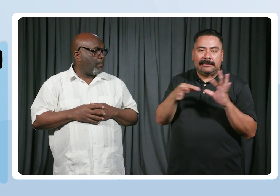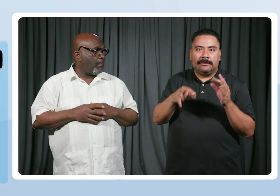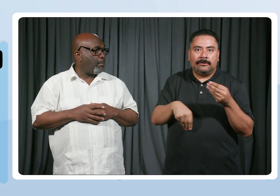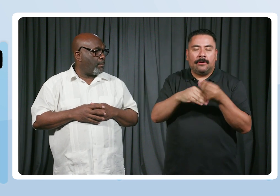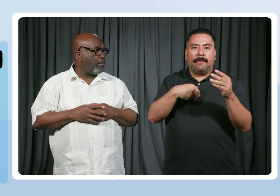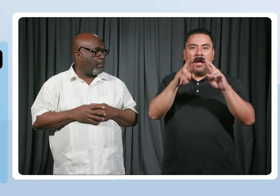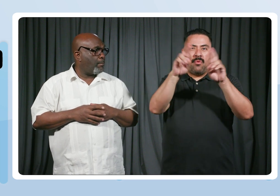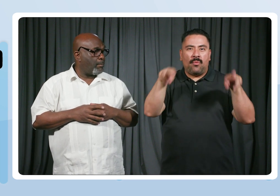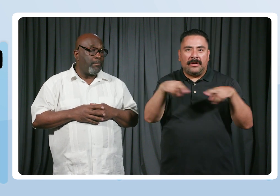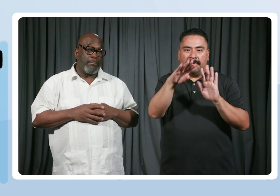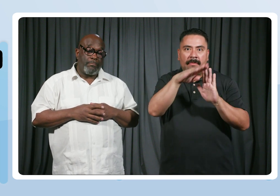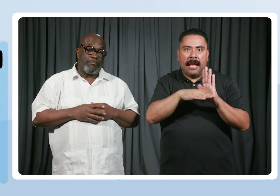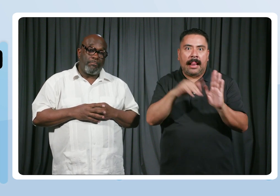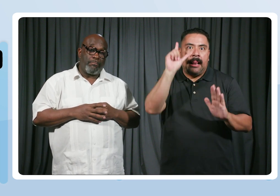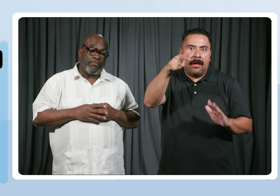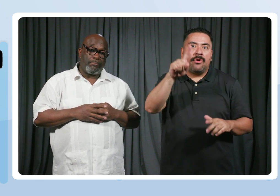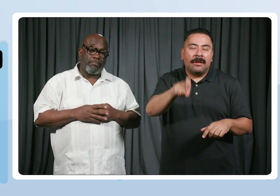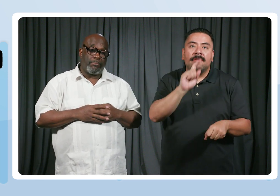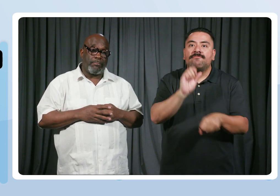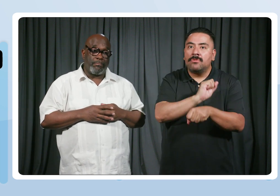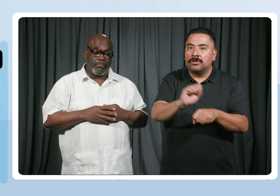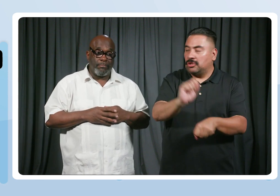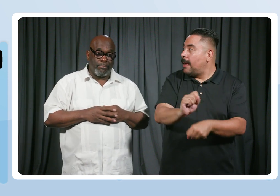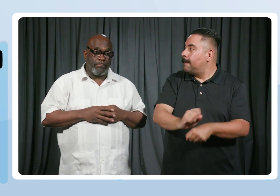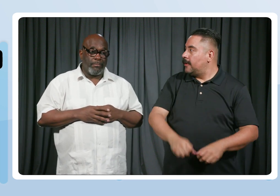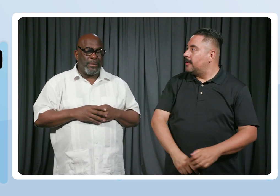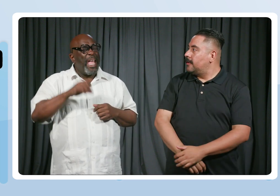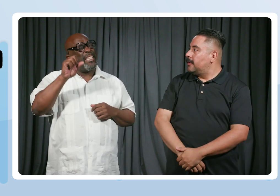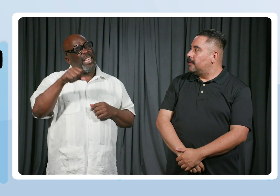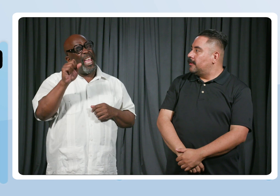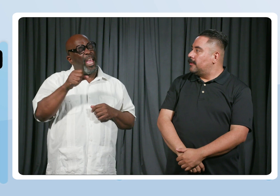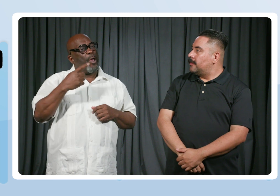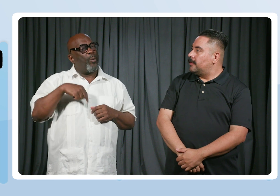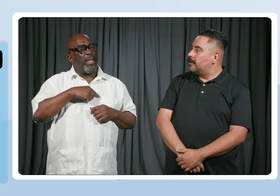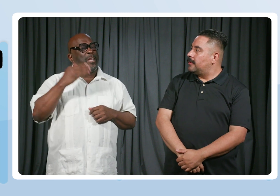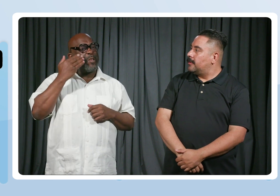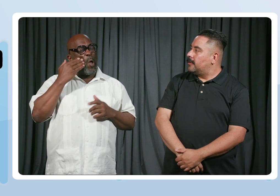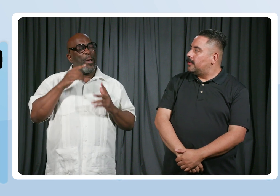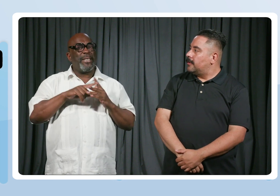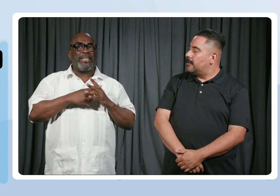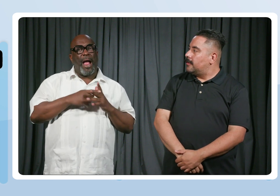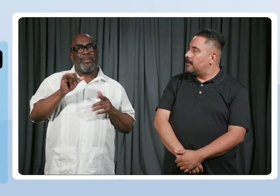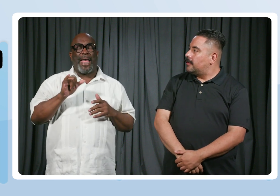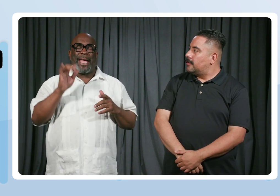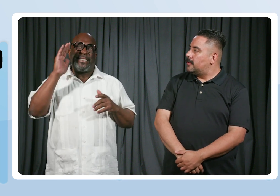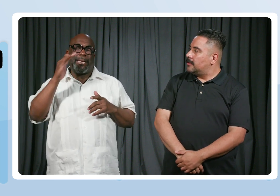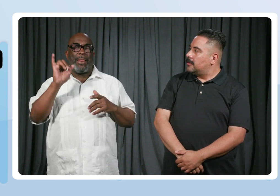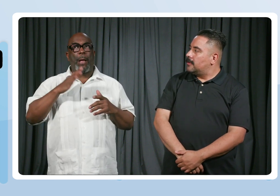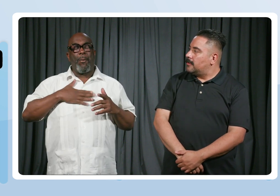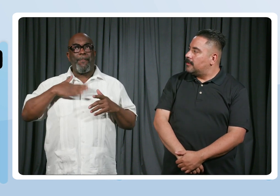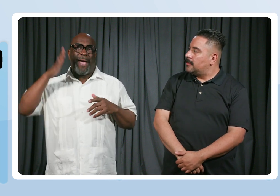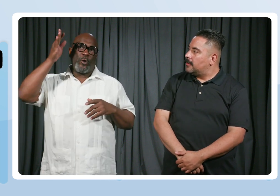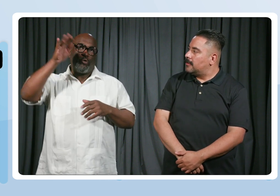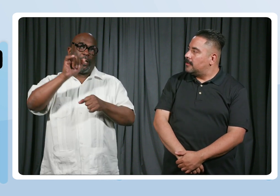resume, when I need an actual job. Yeah, leaning on what Jimmy said, to start to see what my future job is going to be like,